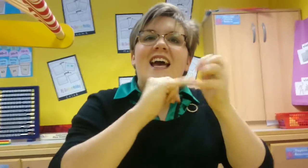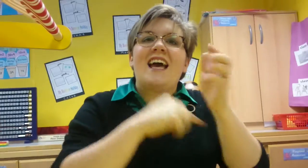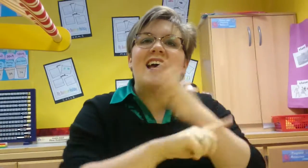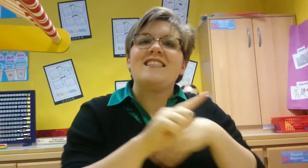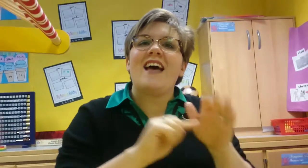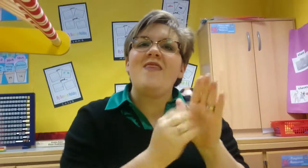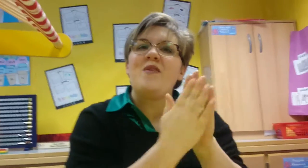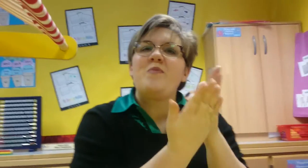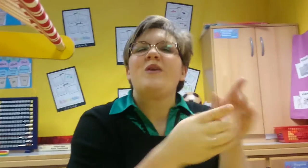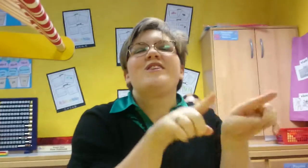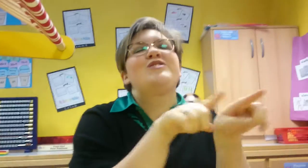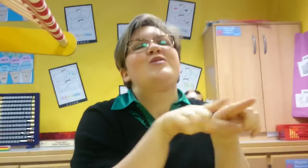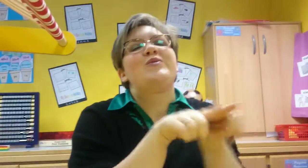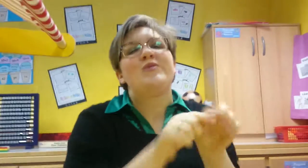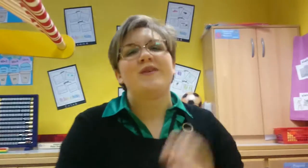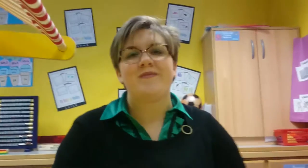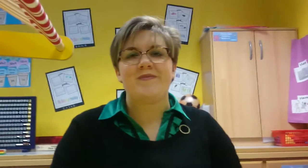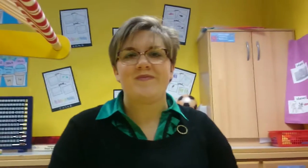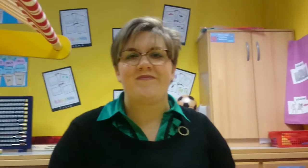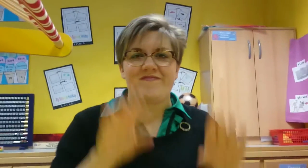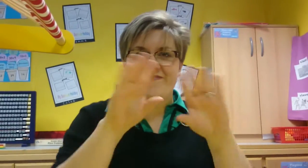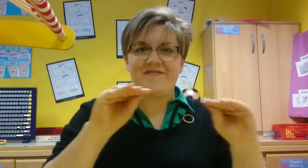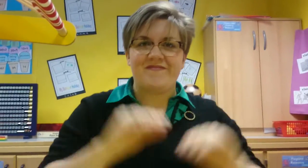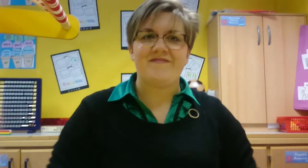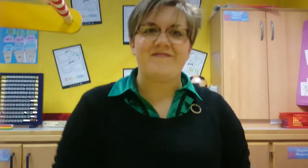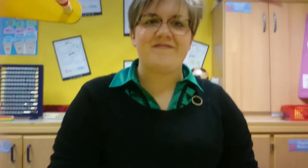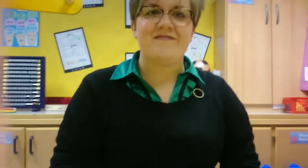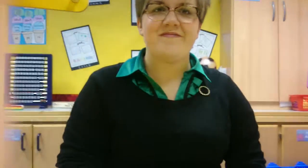is in the book too. Asking you a question.